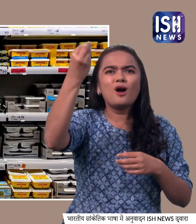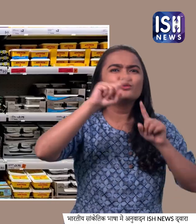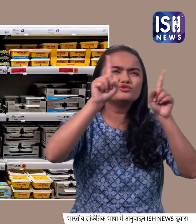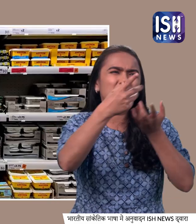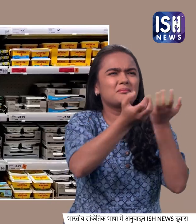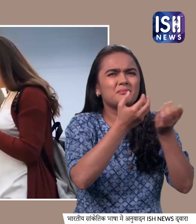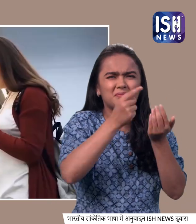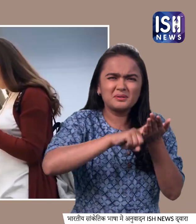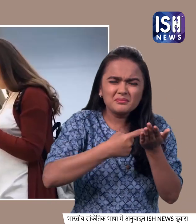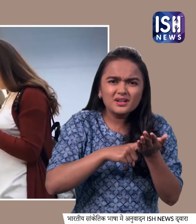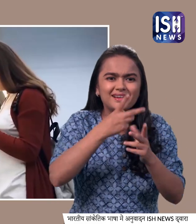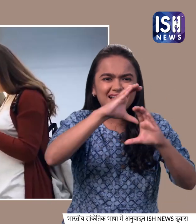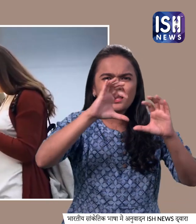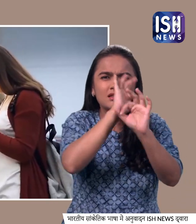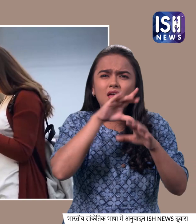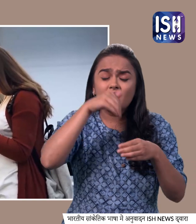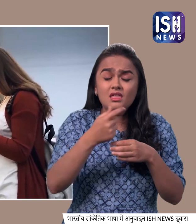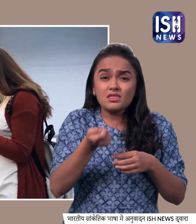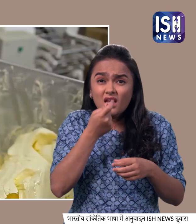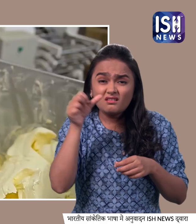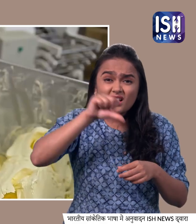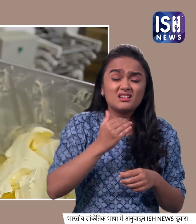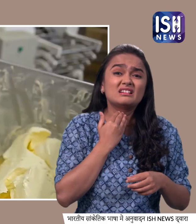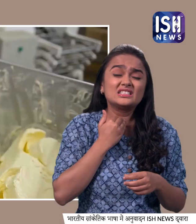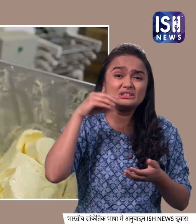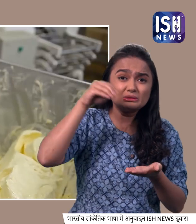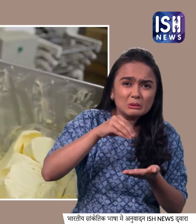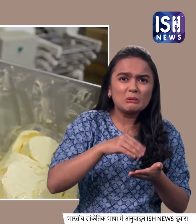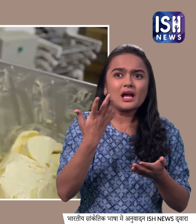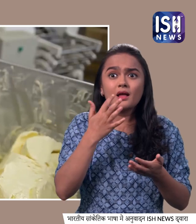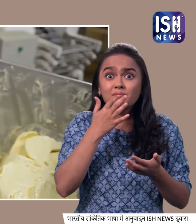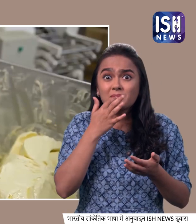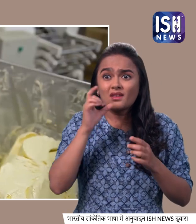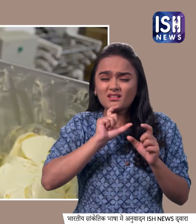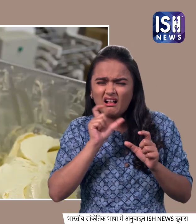from they get lot of preservatives, chiny, artificial flavors and chemicals.